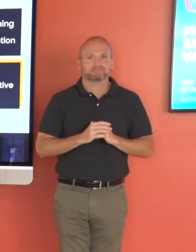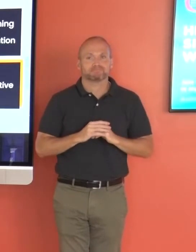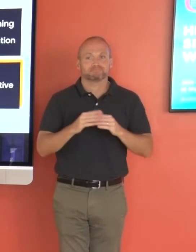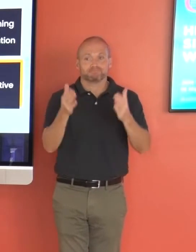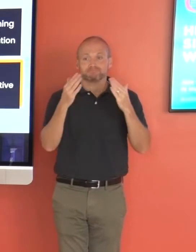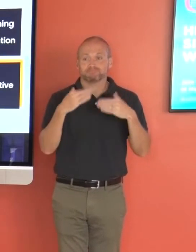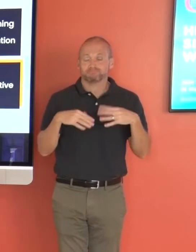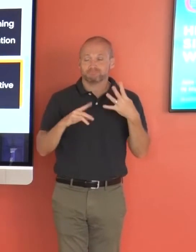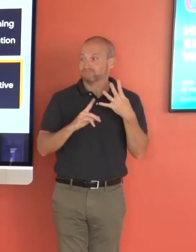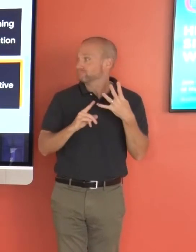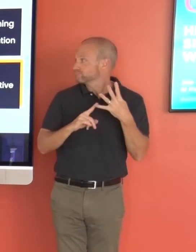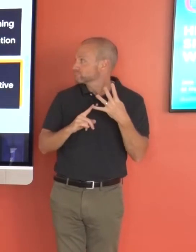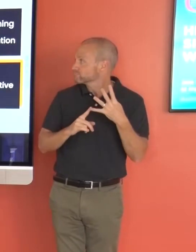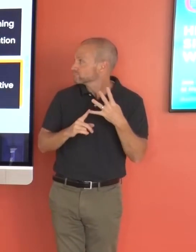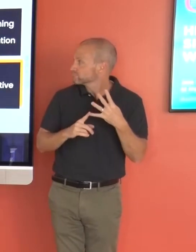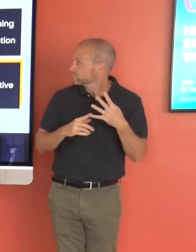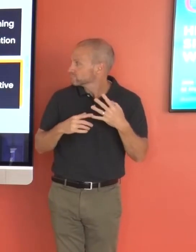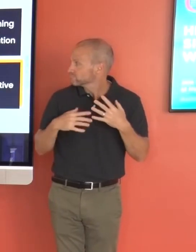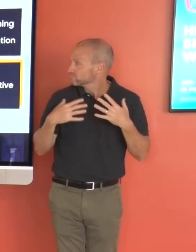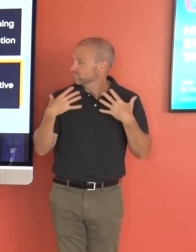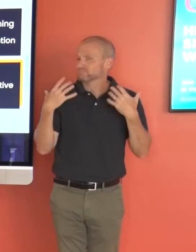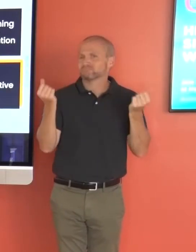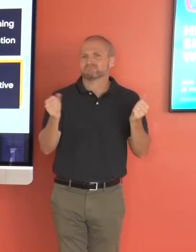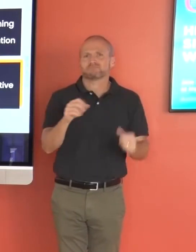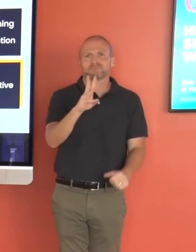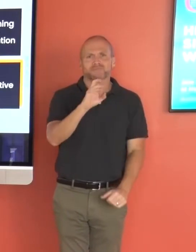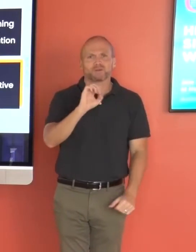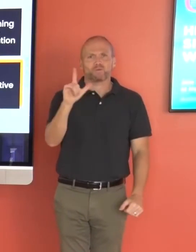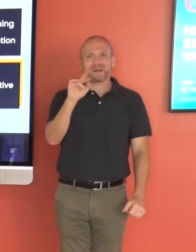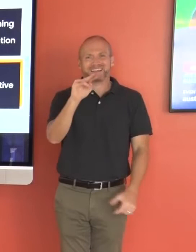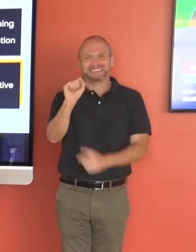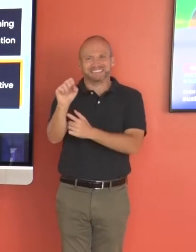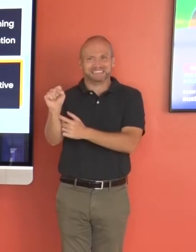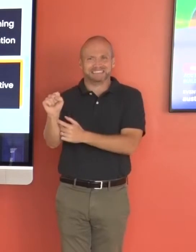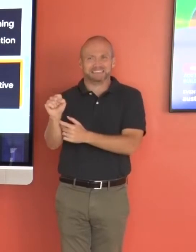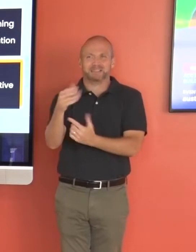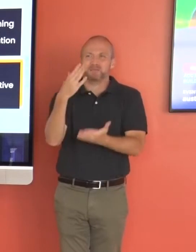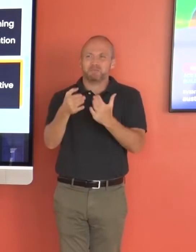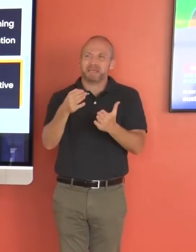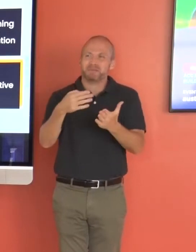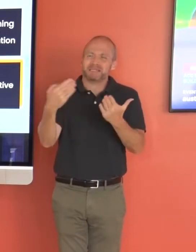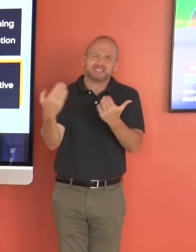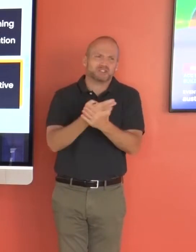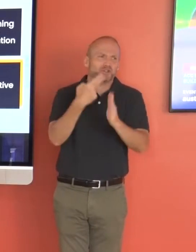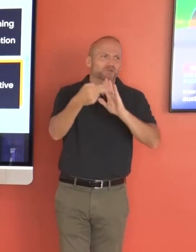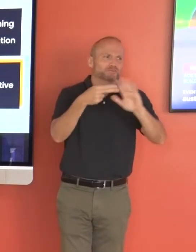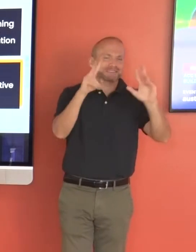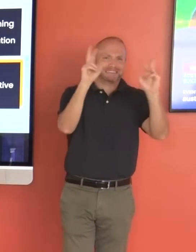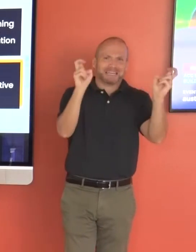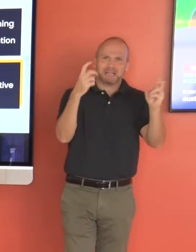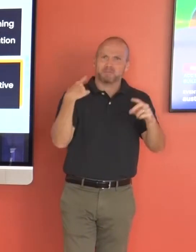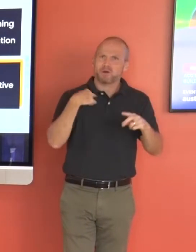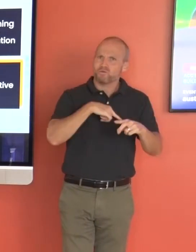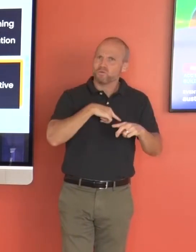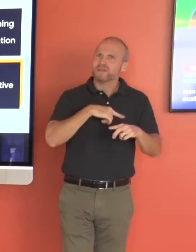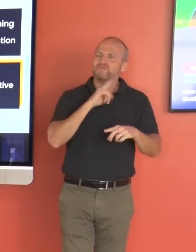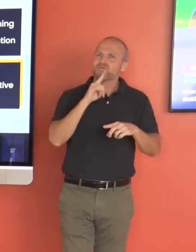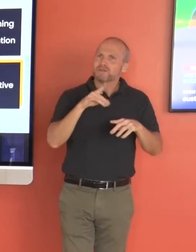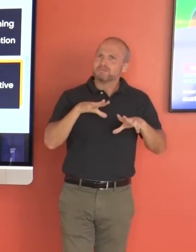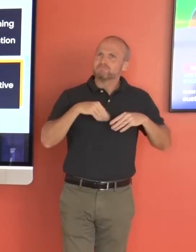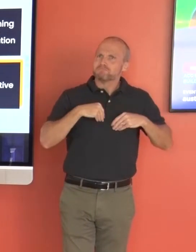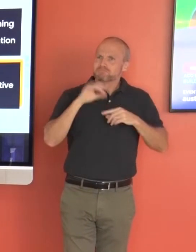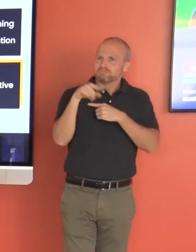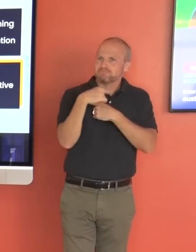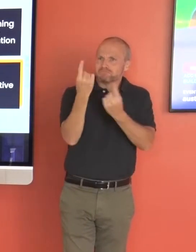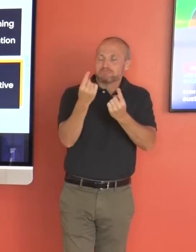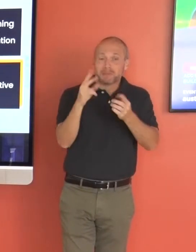Wellness. Now this is one that is probably new as a title, but it's something that we've embraced for a while. Wellness means we are concerned